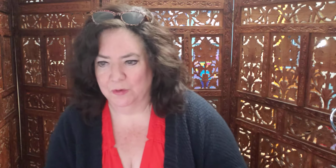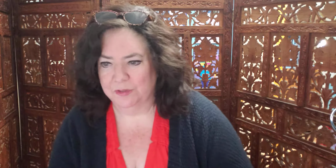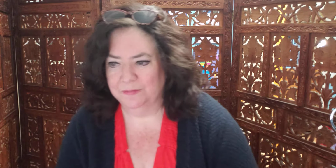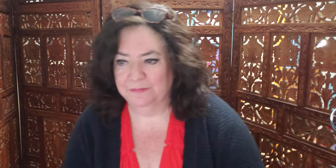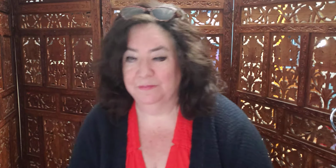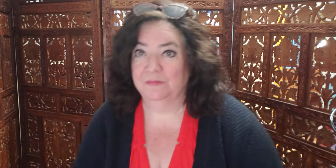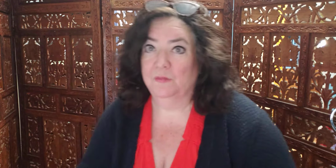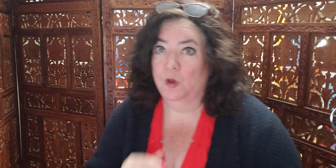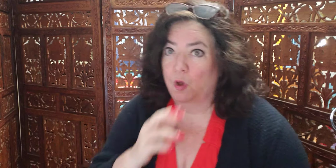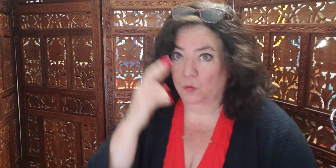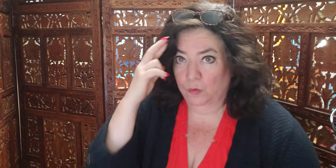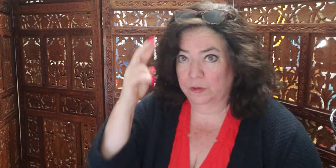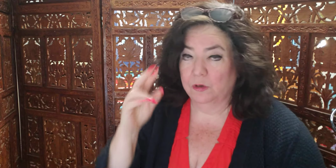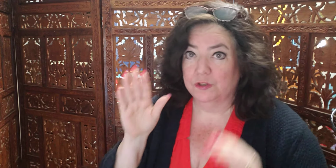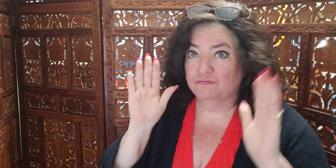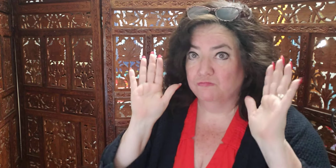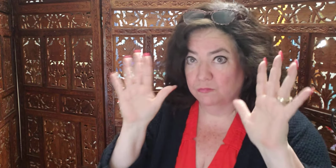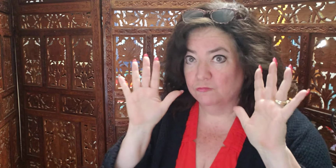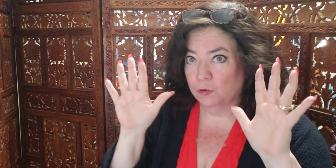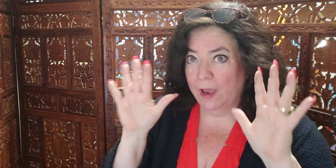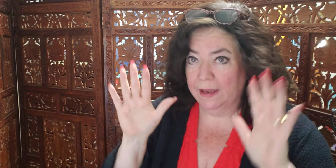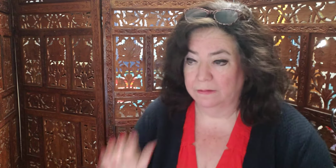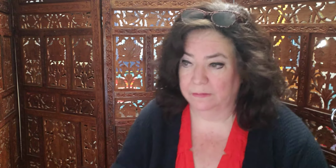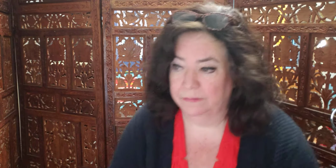afterwards. Roland goes, great.